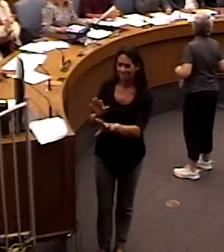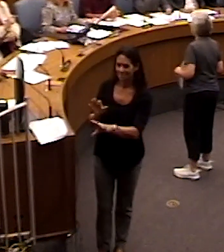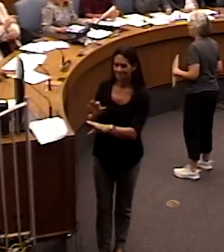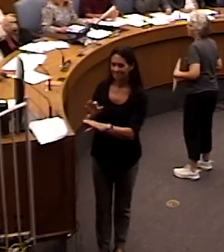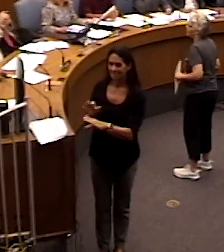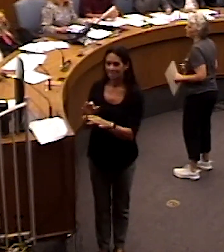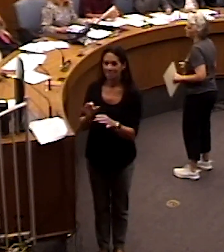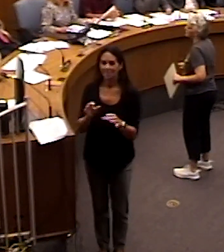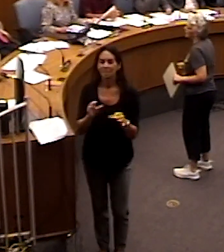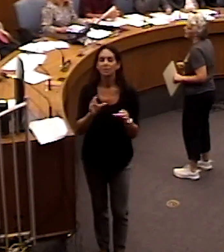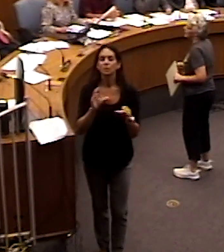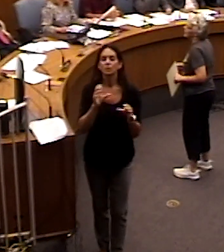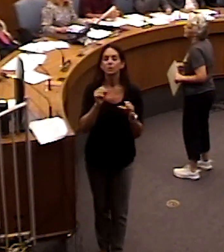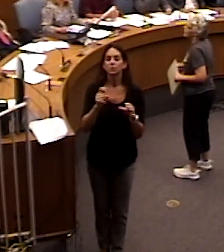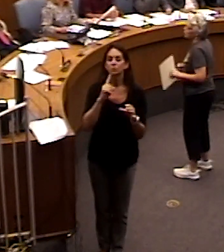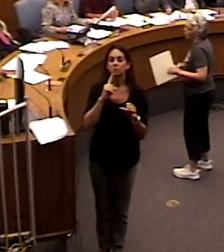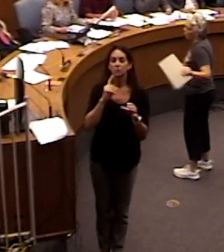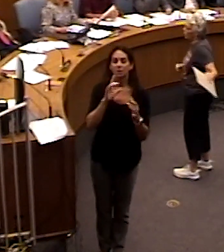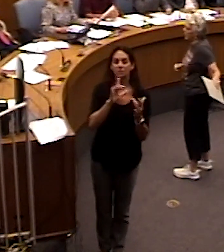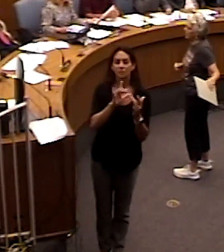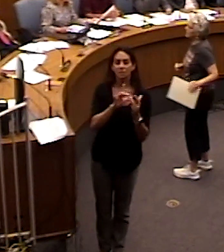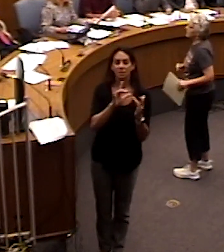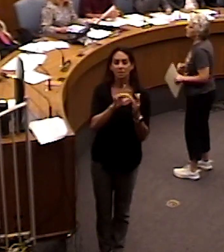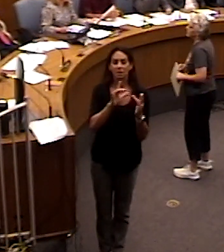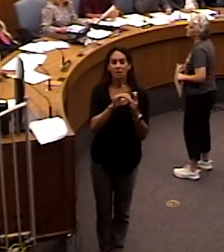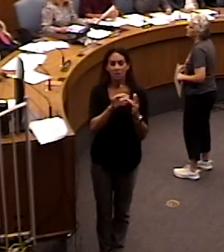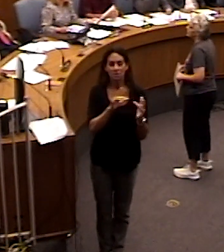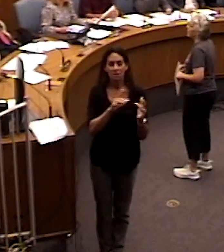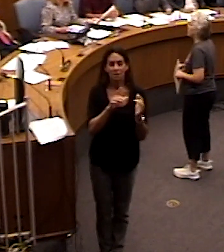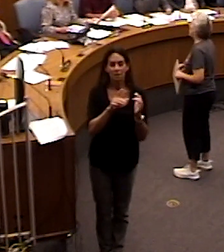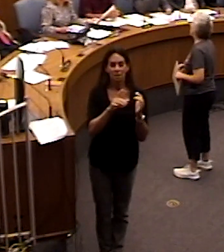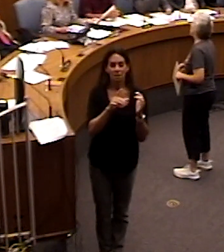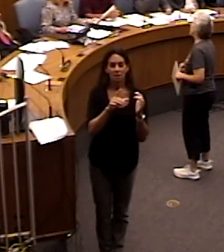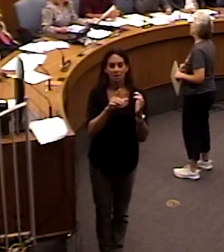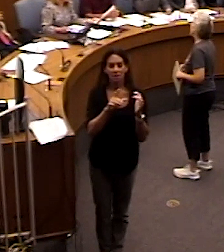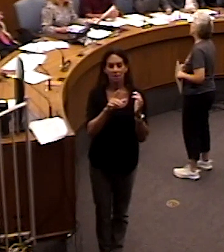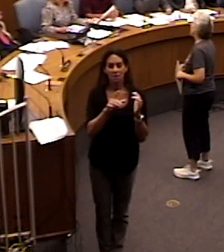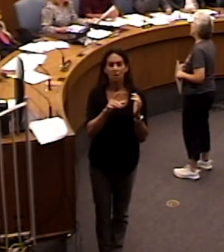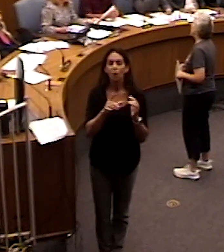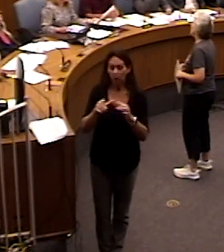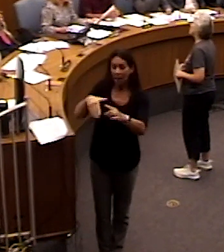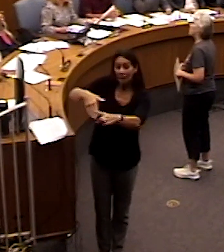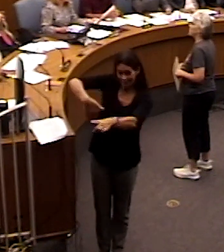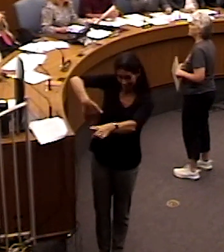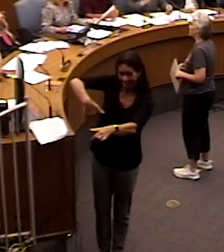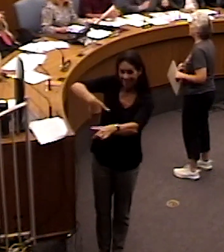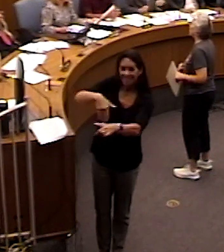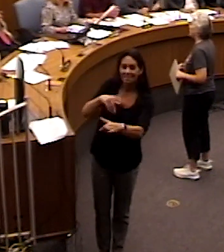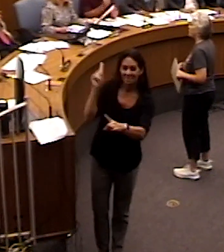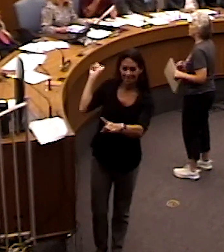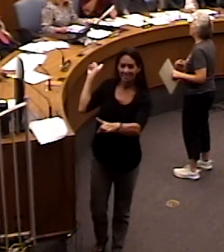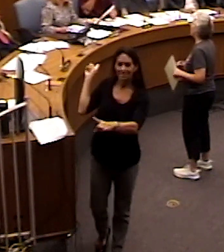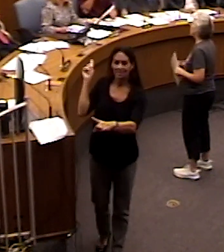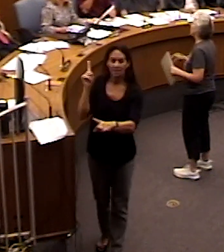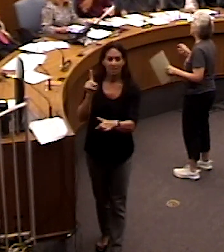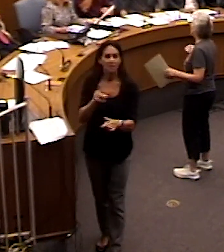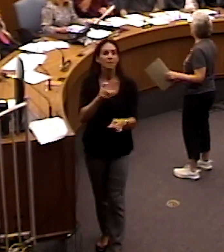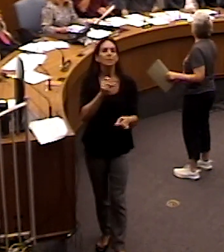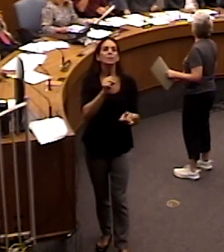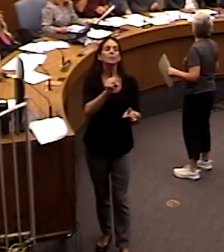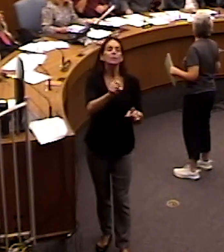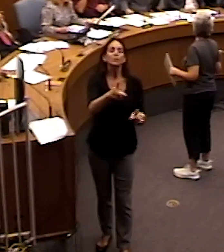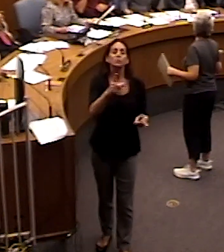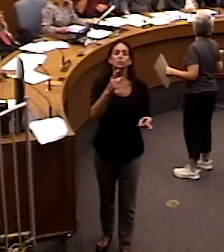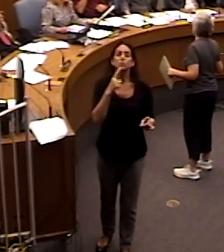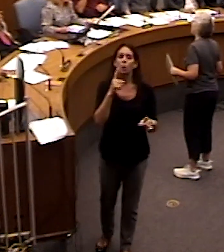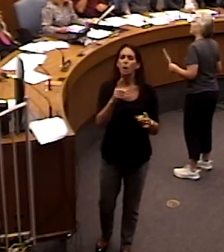out and get a hold of a plumber. So all weekend, we had no pressure. It was very difficult to shower, do dishes, and a lot